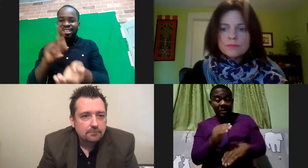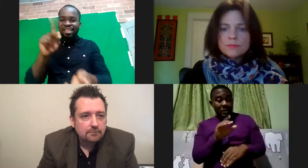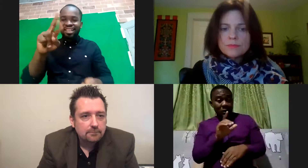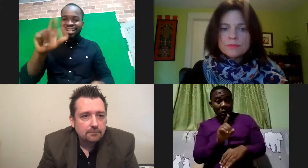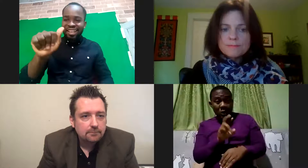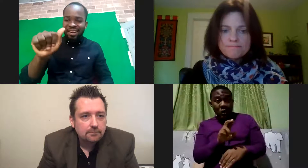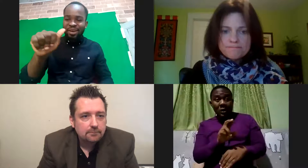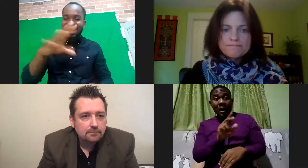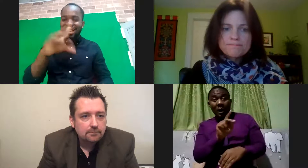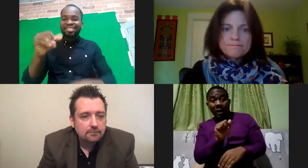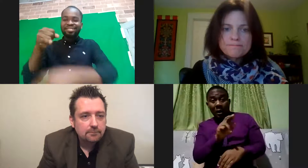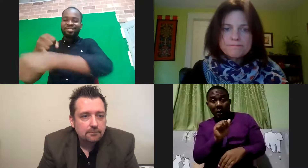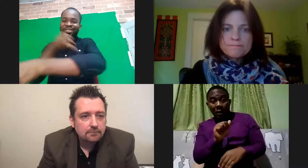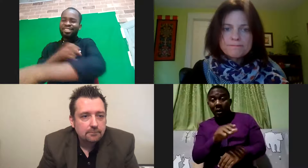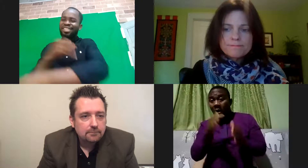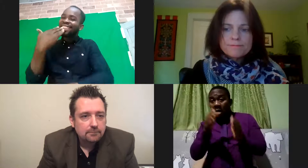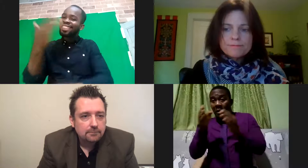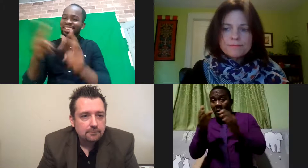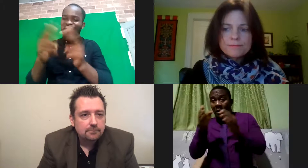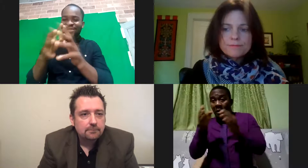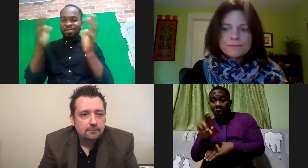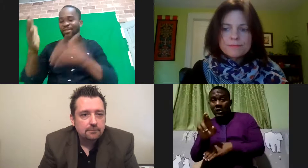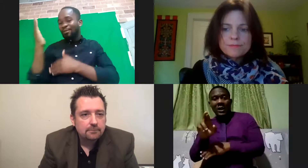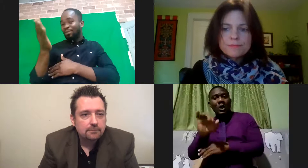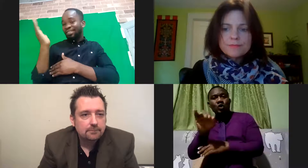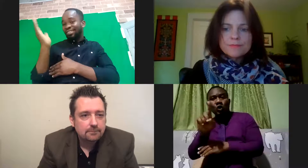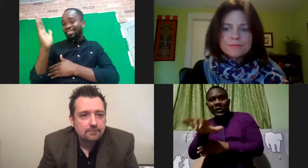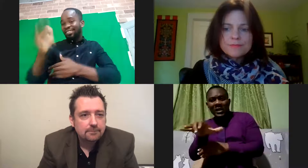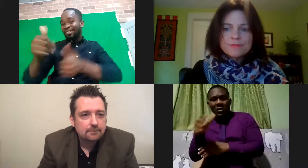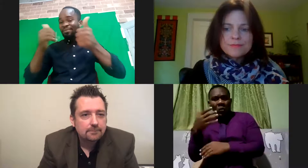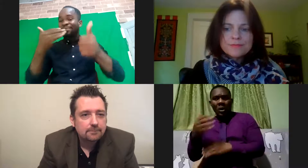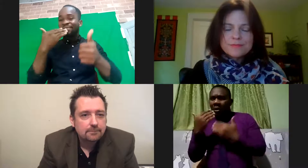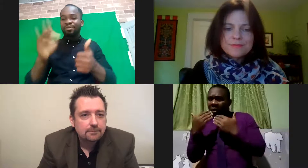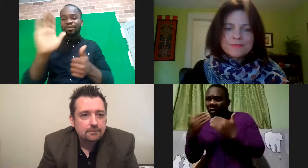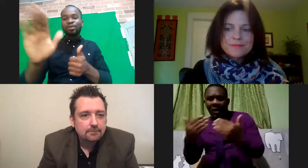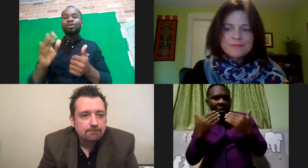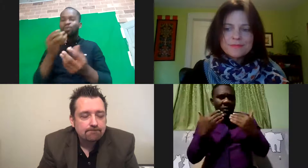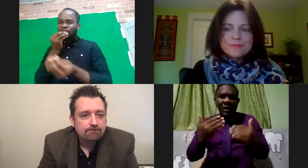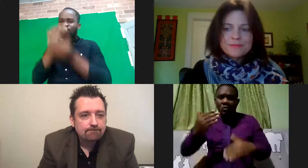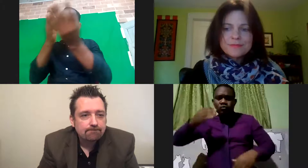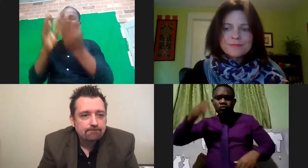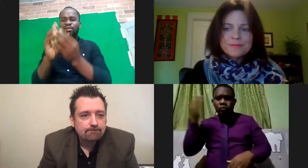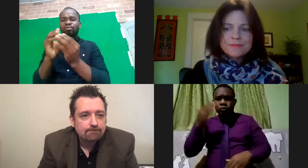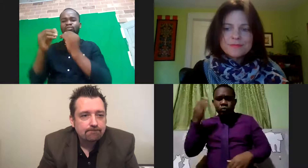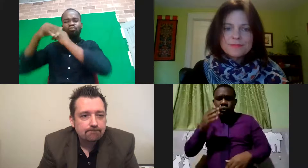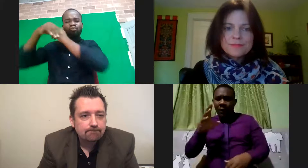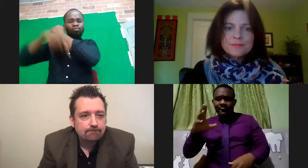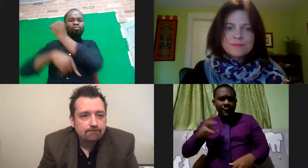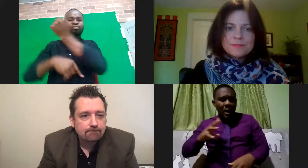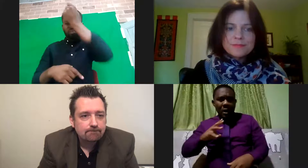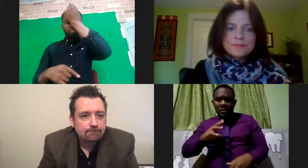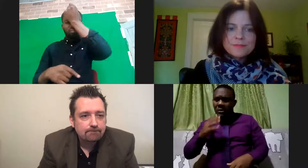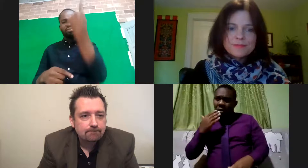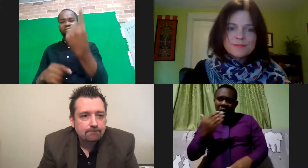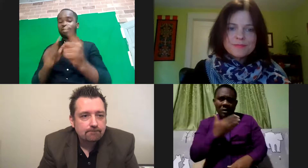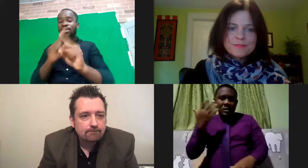McBride and Dr. Jody for your great presentation, your great information. We thank you so much for answering all